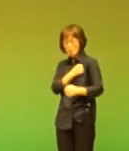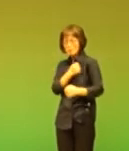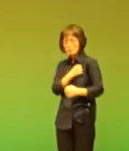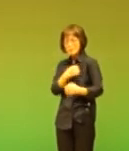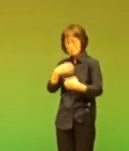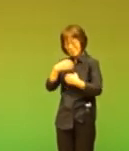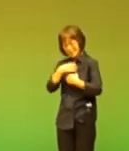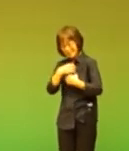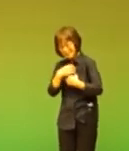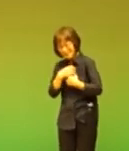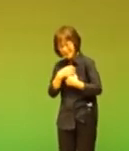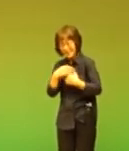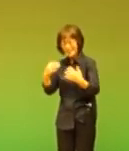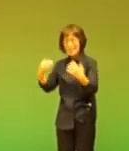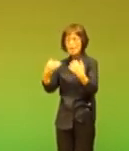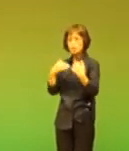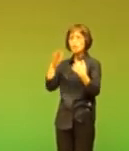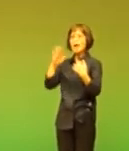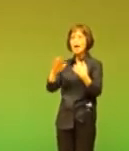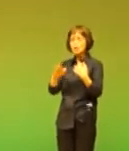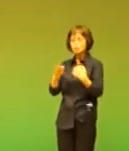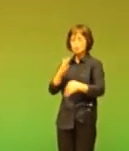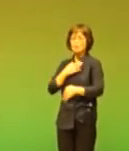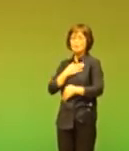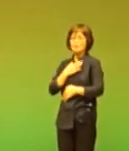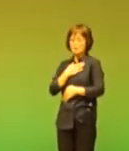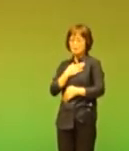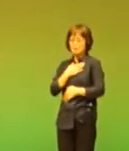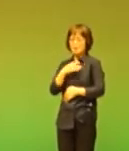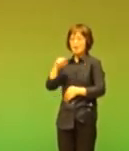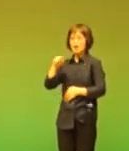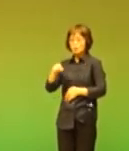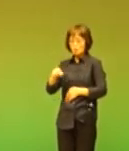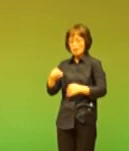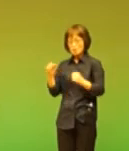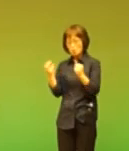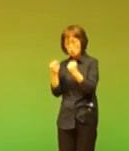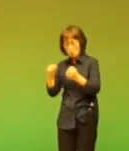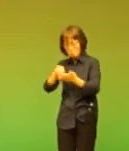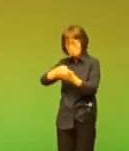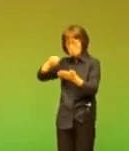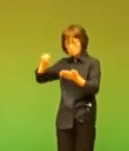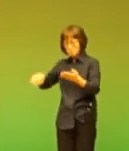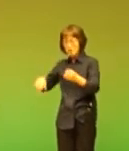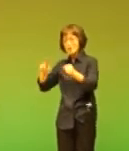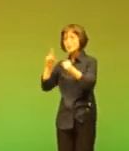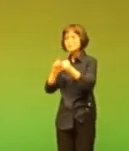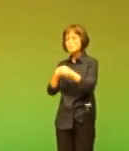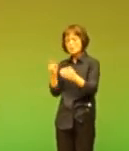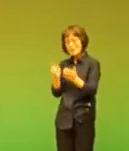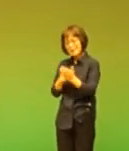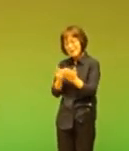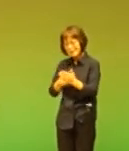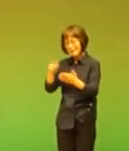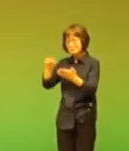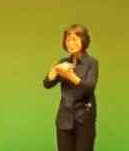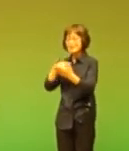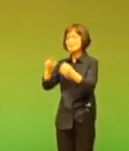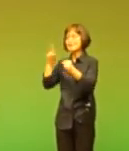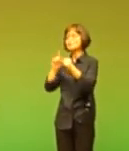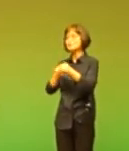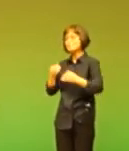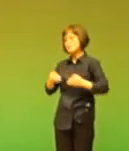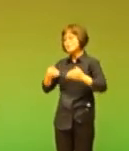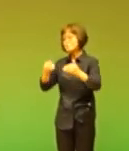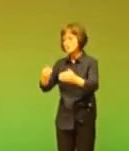of complex life, we should move rapidly toward eliminating the nuclear threat. In doing so, we will